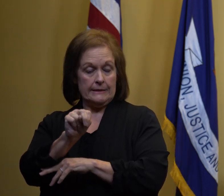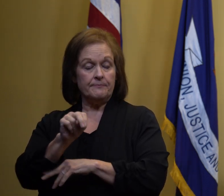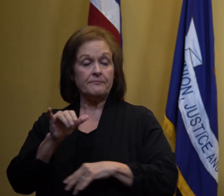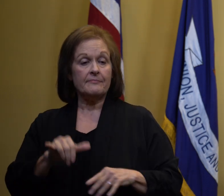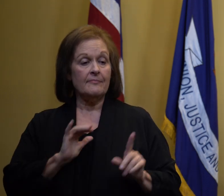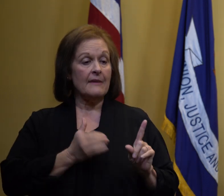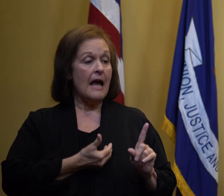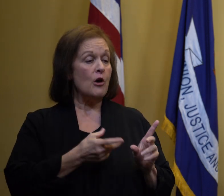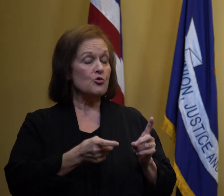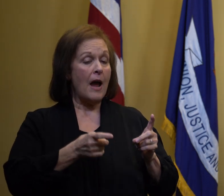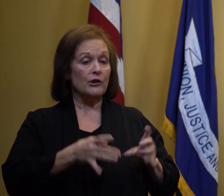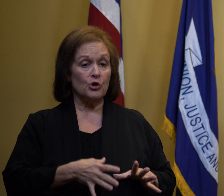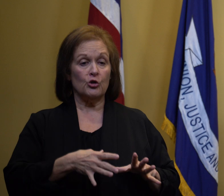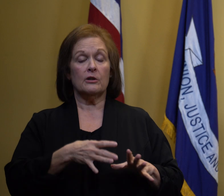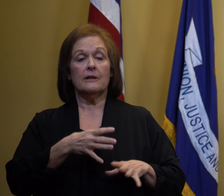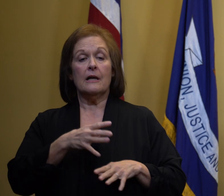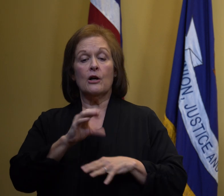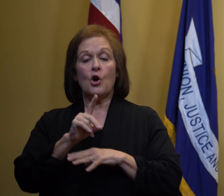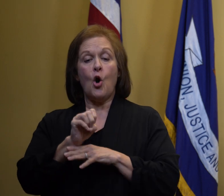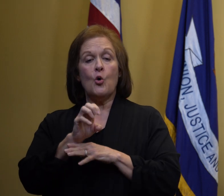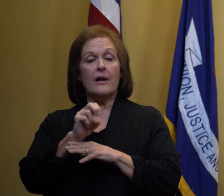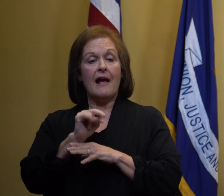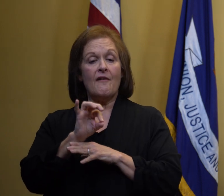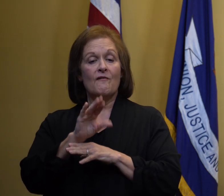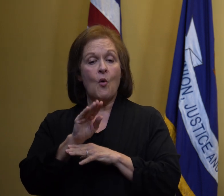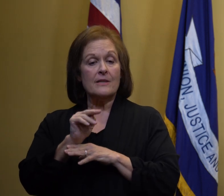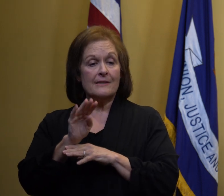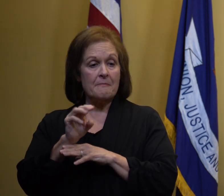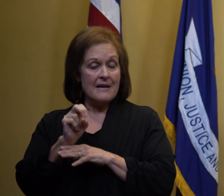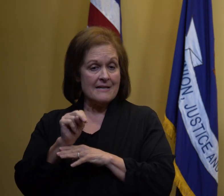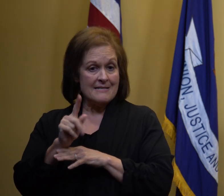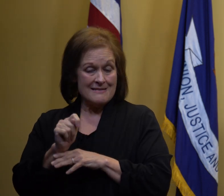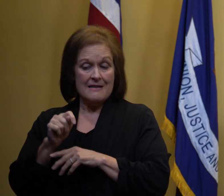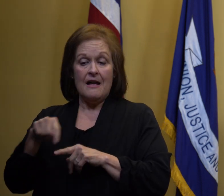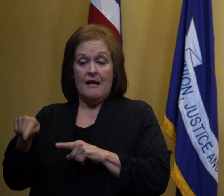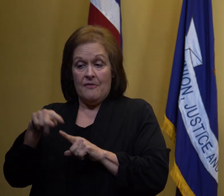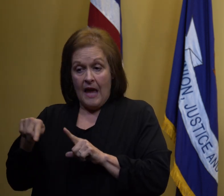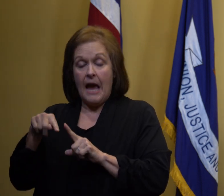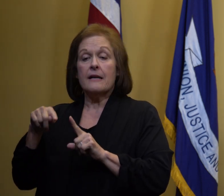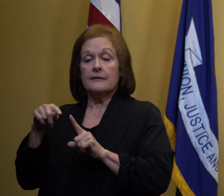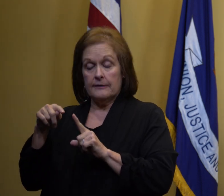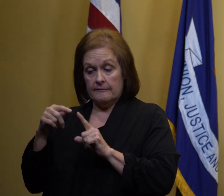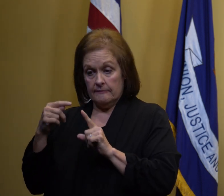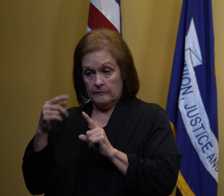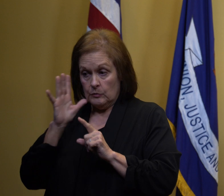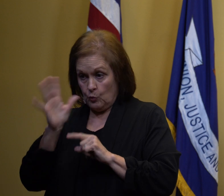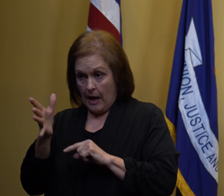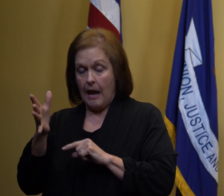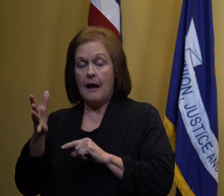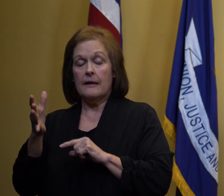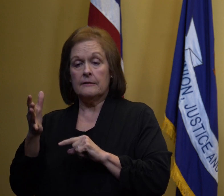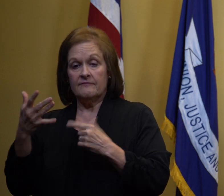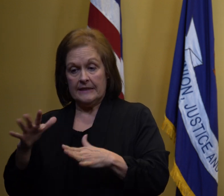well as our Director of Code Enforcement, Mr. Anthony Davis, to officially announce our full list of the 12